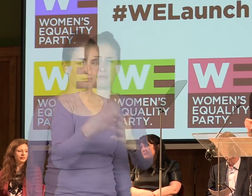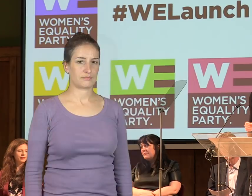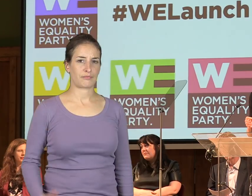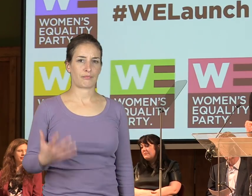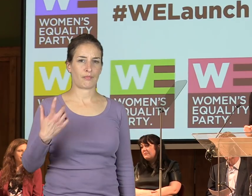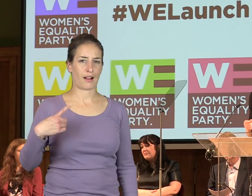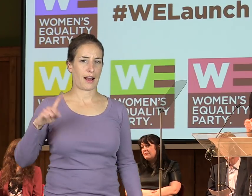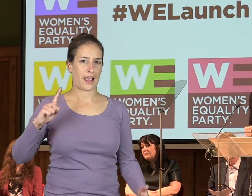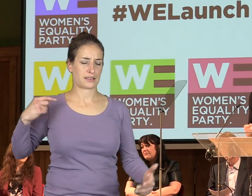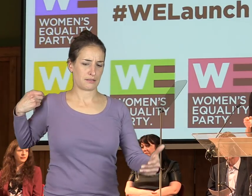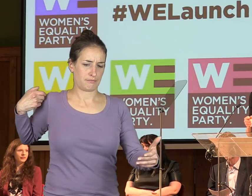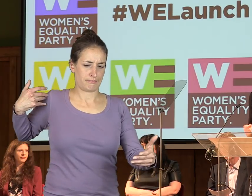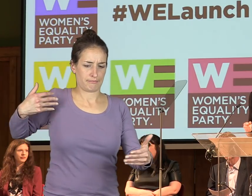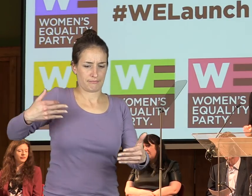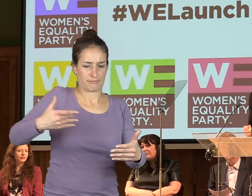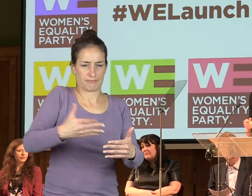men earned